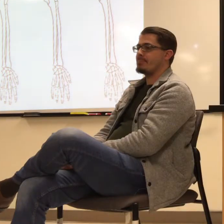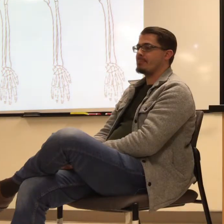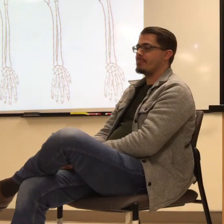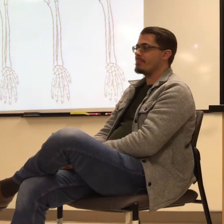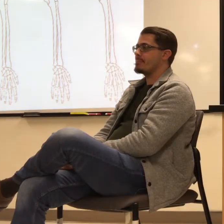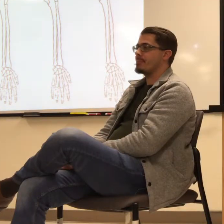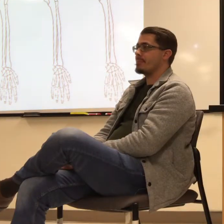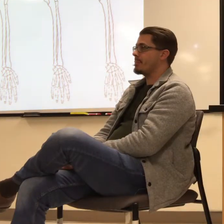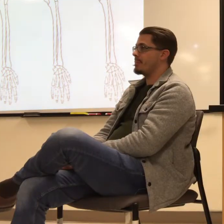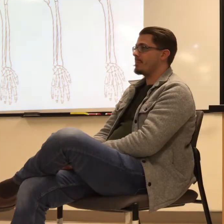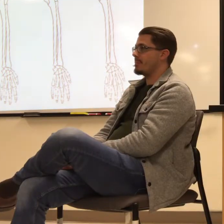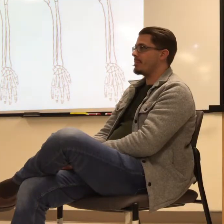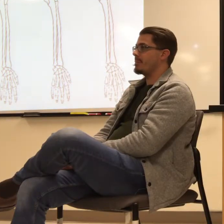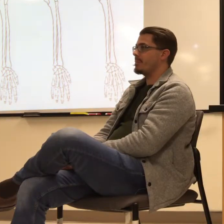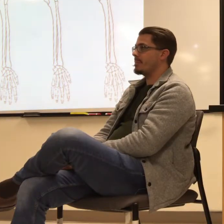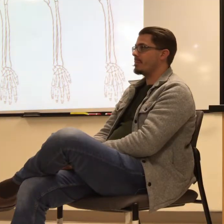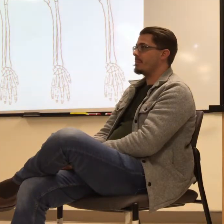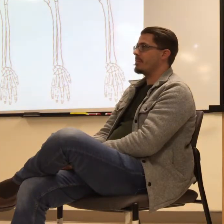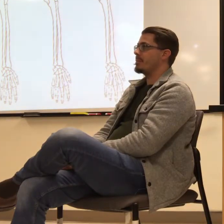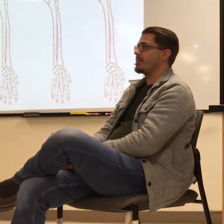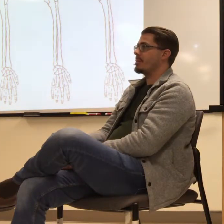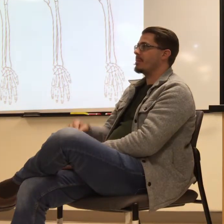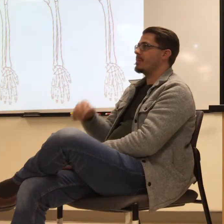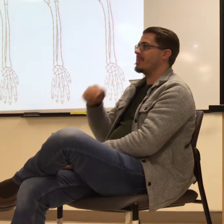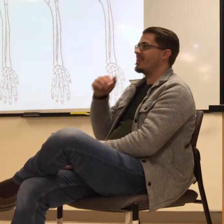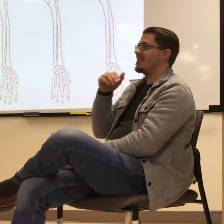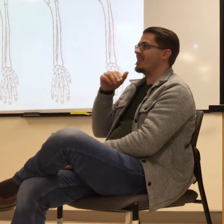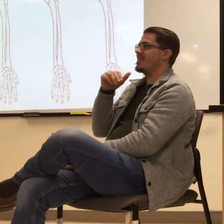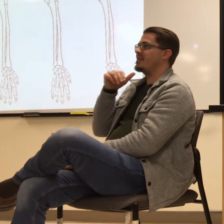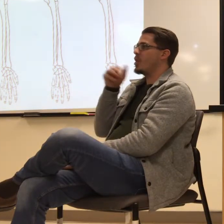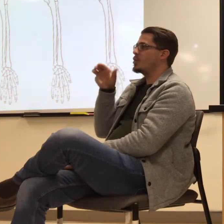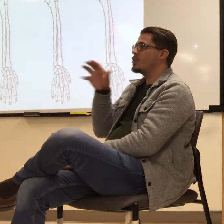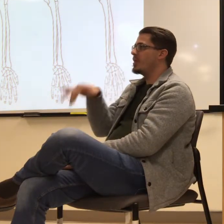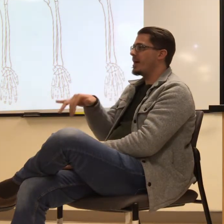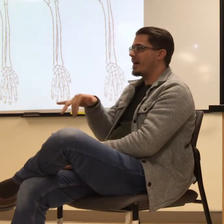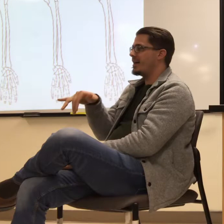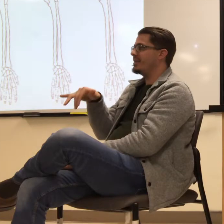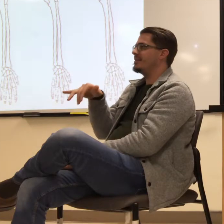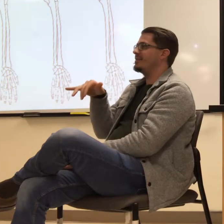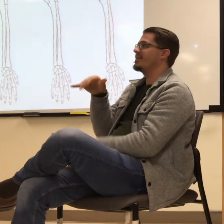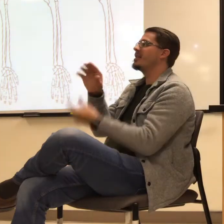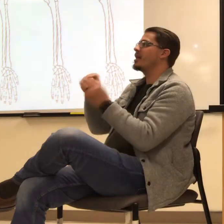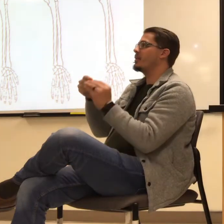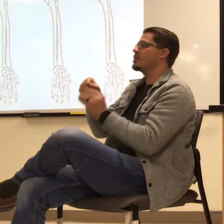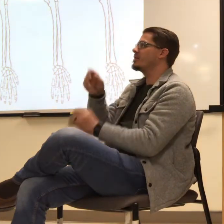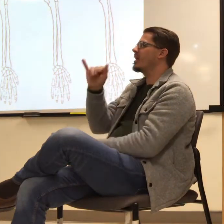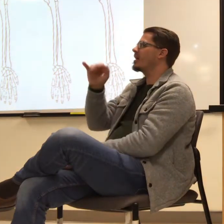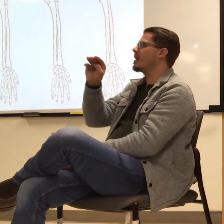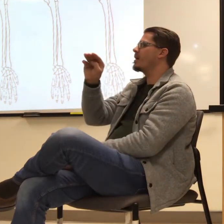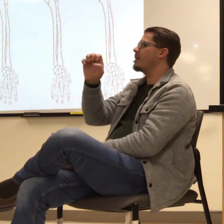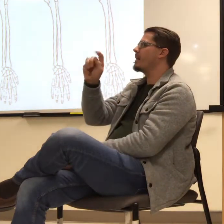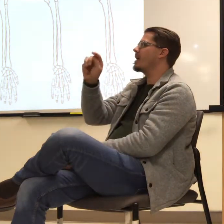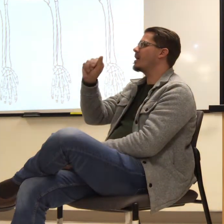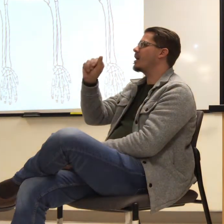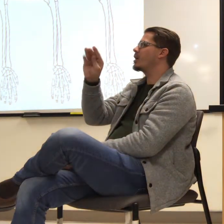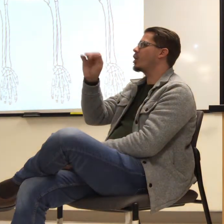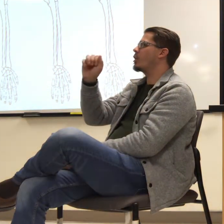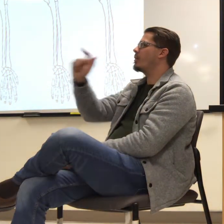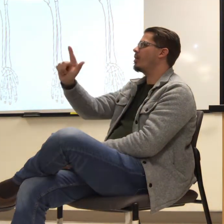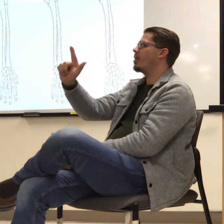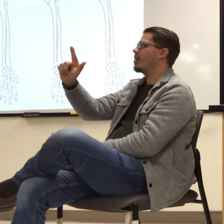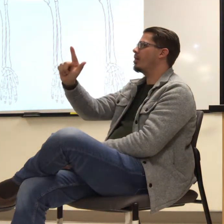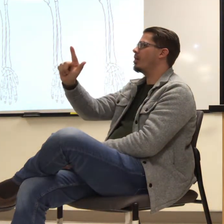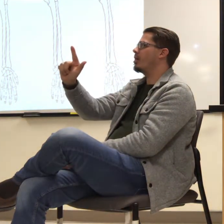You shouldn't do that, because the digits are numbered, just like metacarpals. Okay,